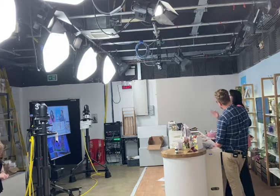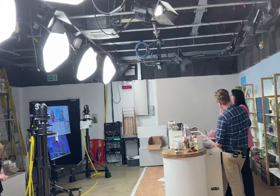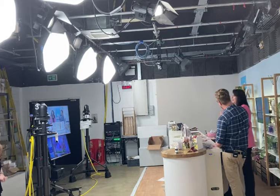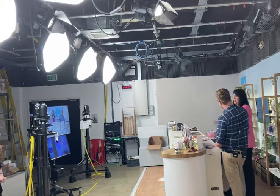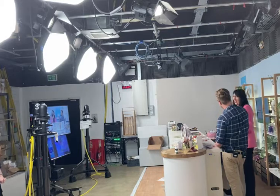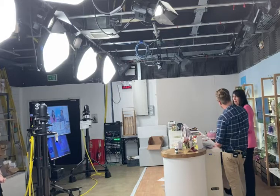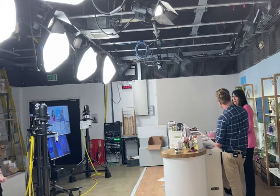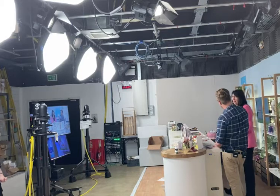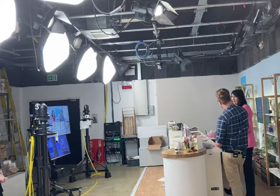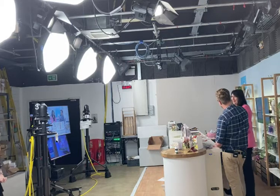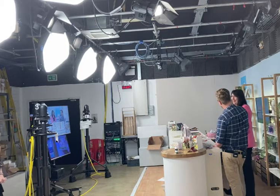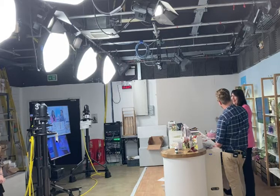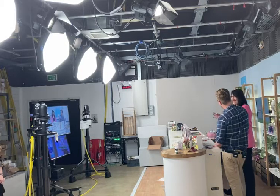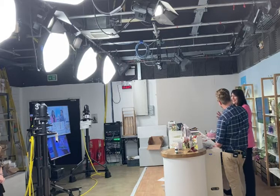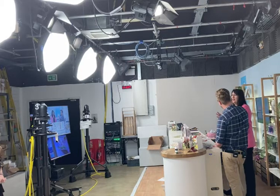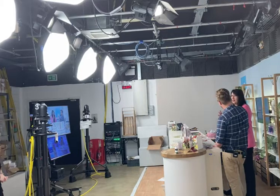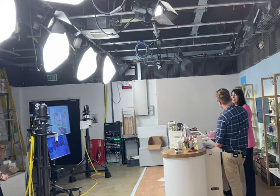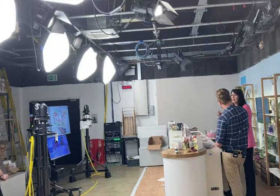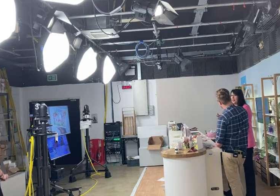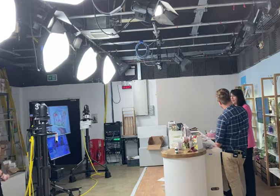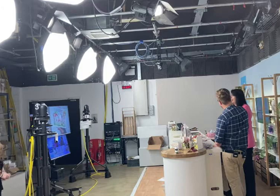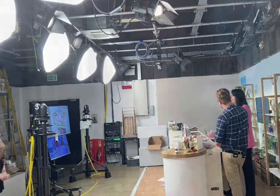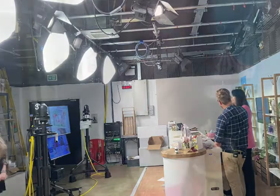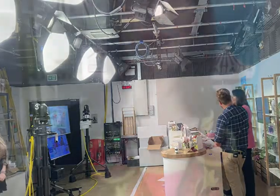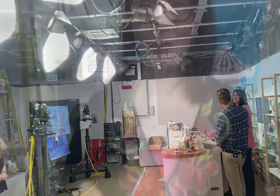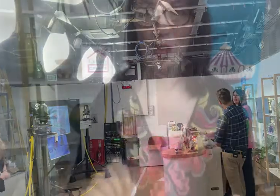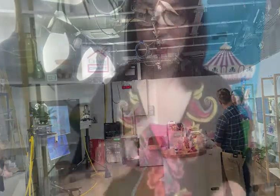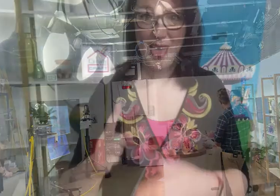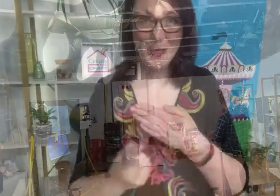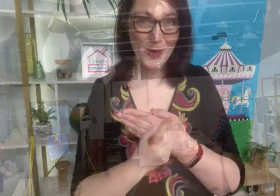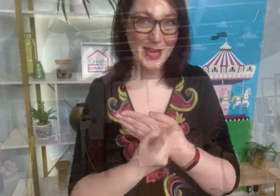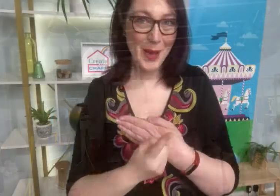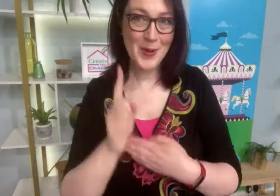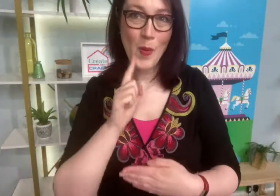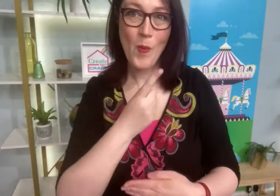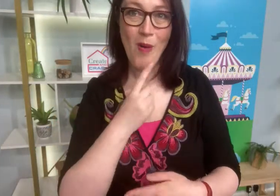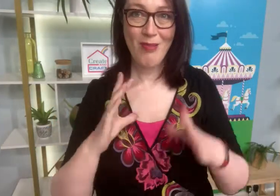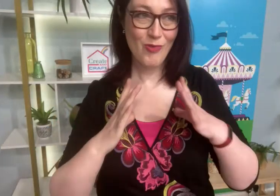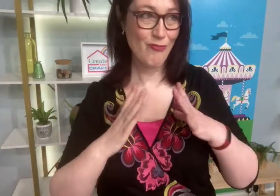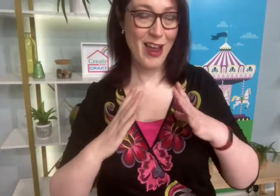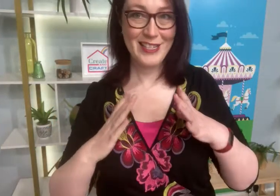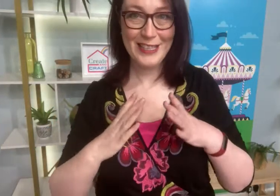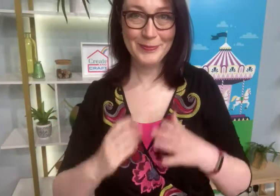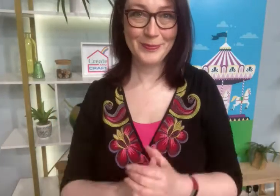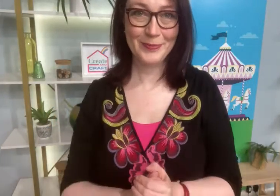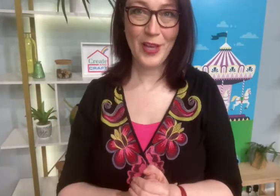live TV was going on. So there's normally somebody live somewhere else in the studio, so it means we have to be nice and quiet as we're